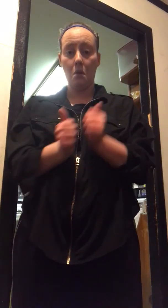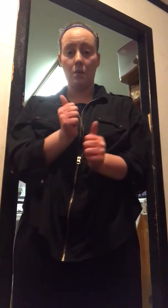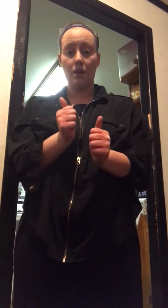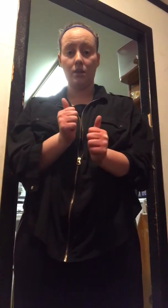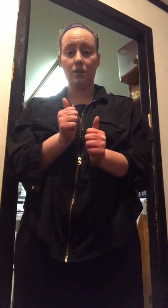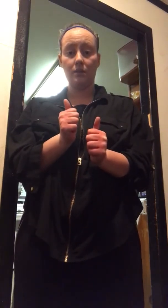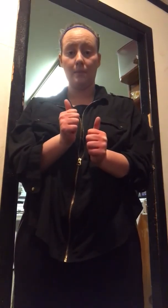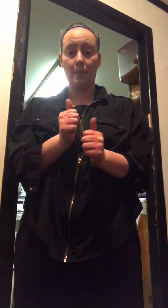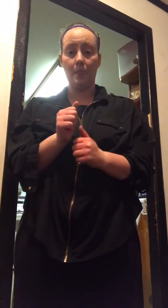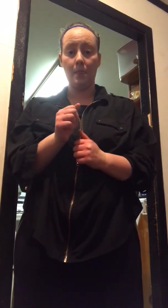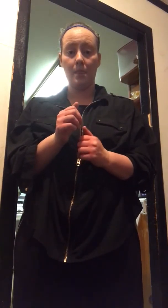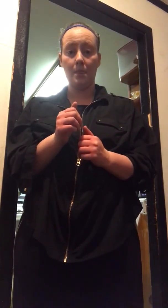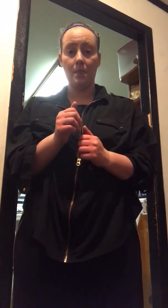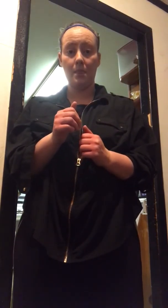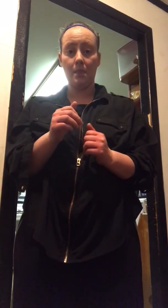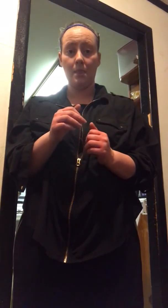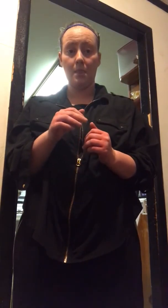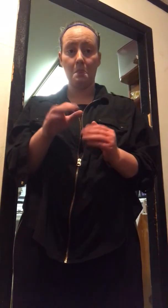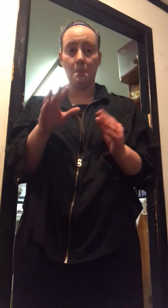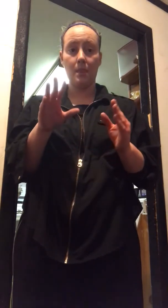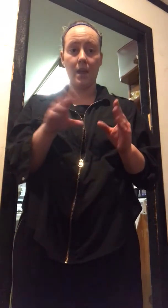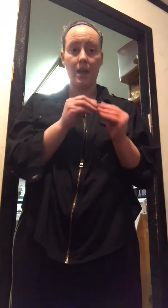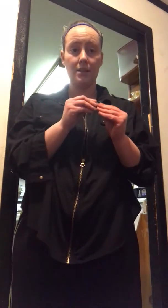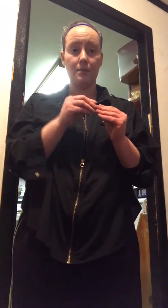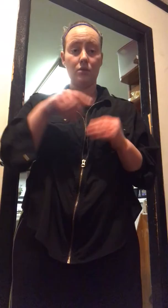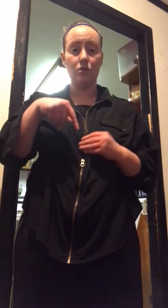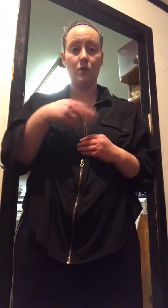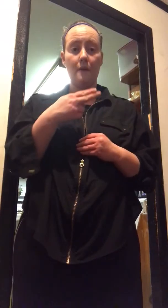Which applies to physiology,